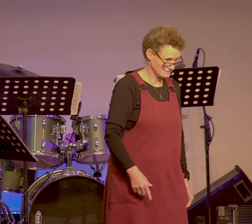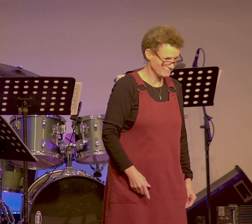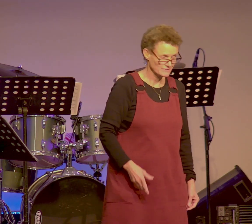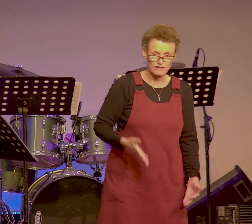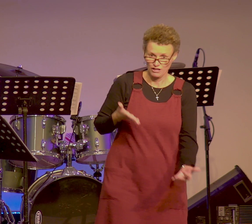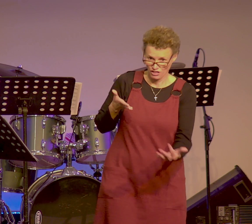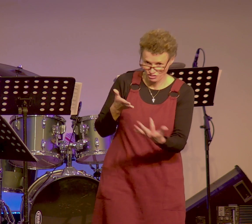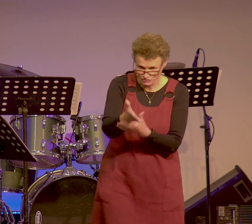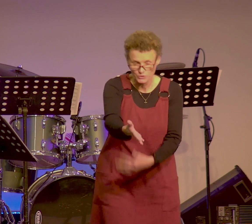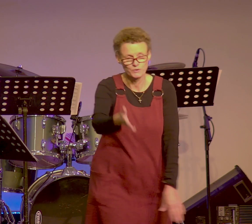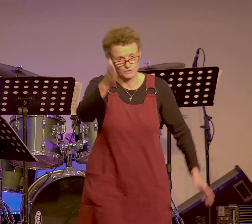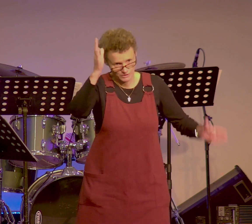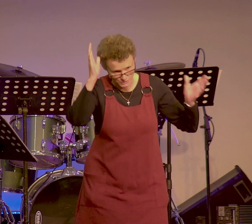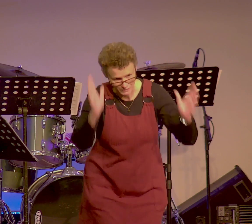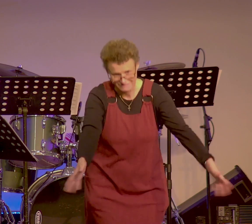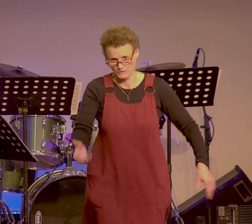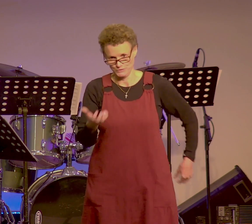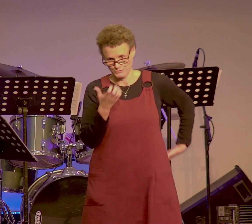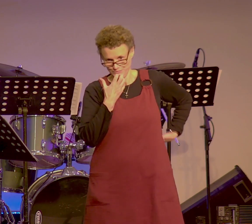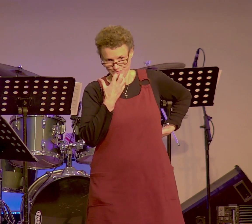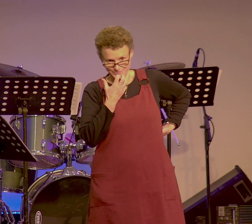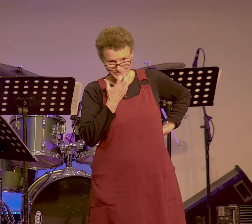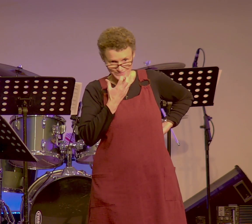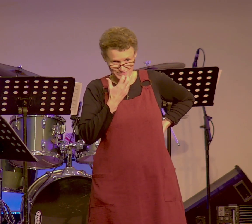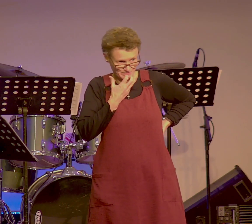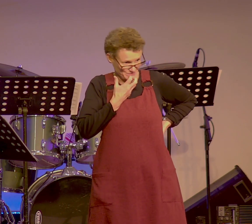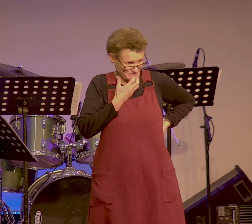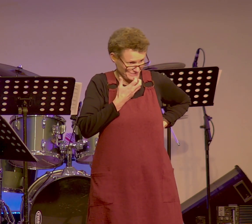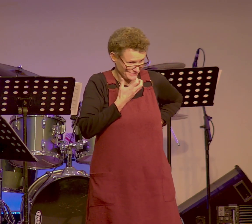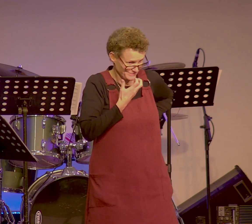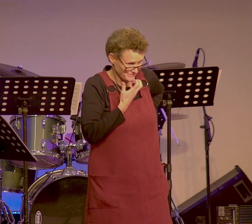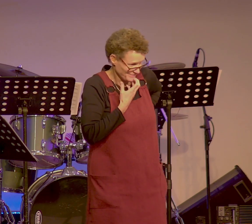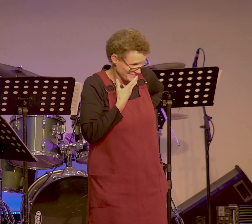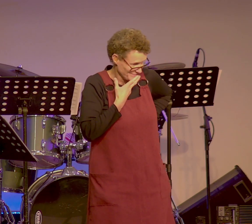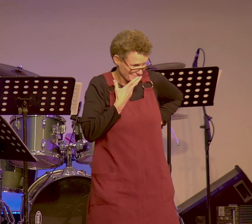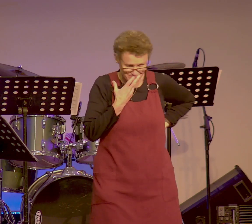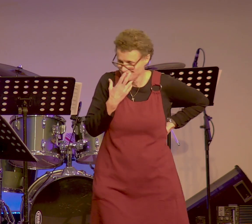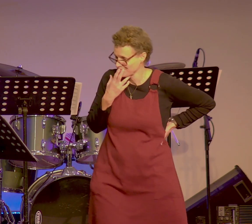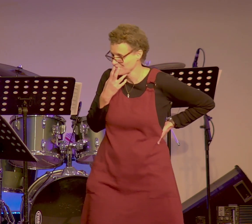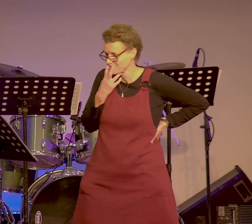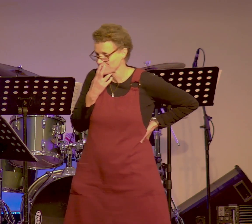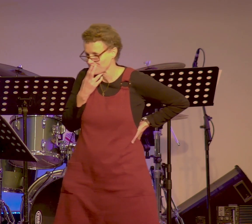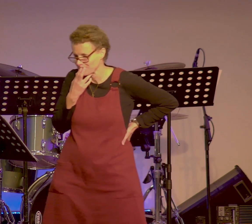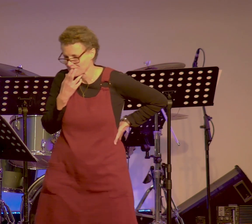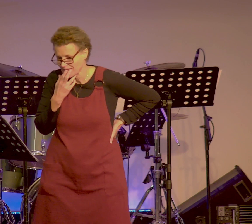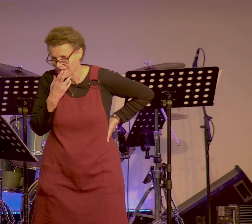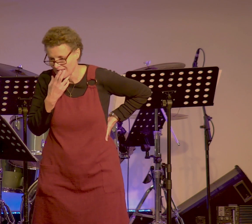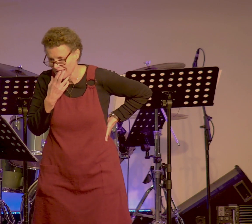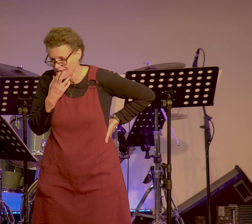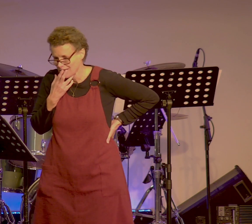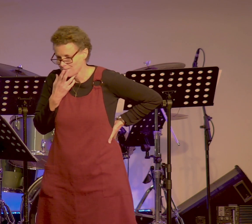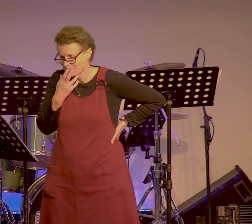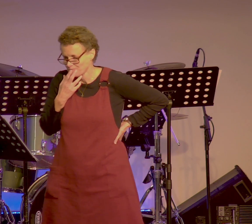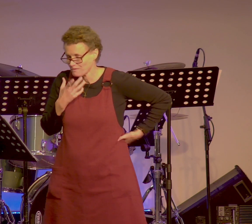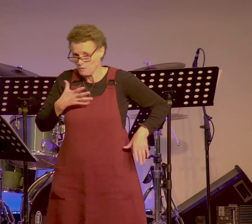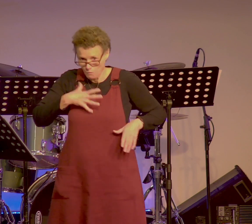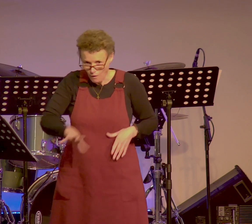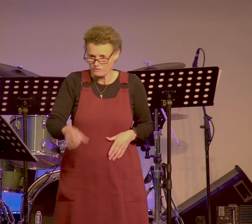it, but you have to go through it. You just have to.